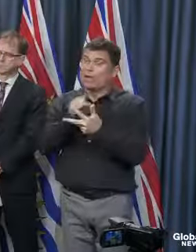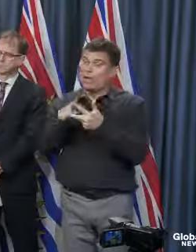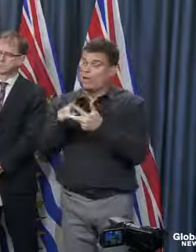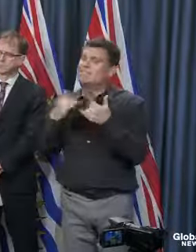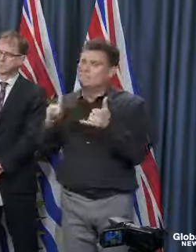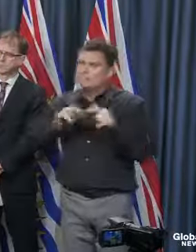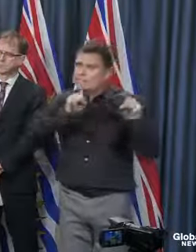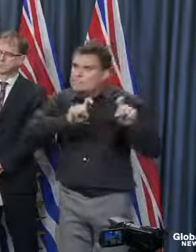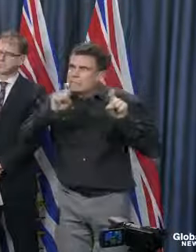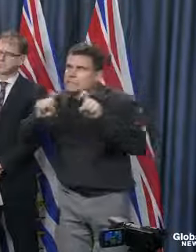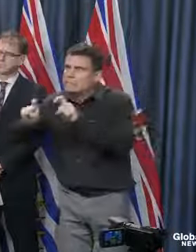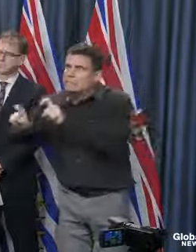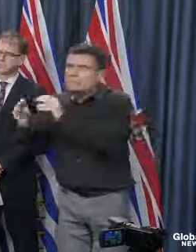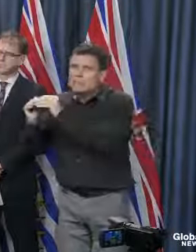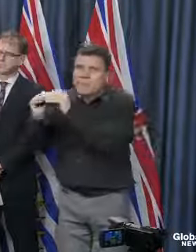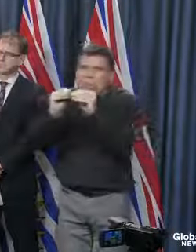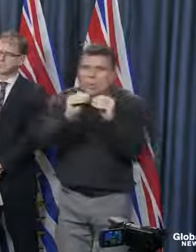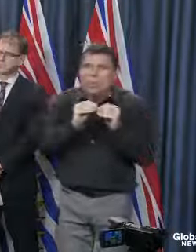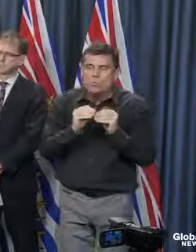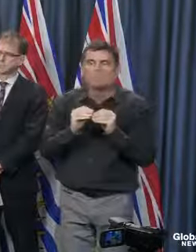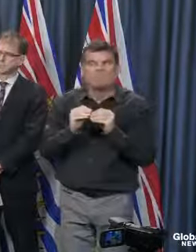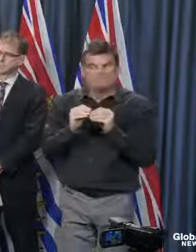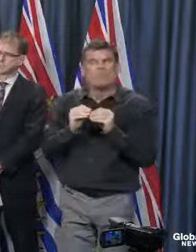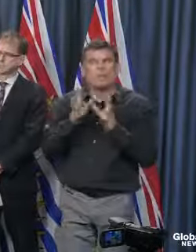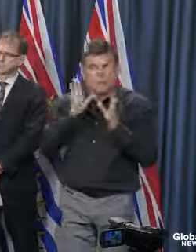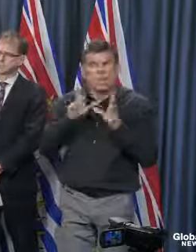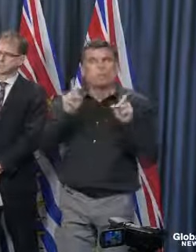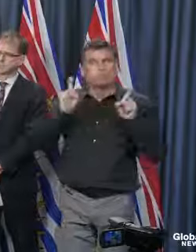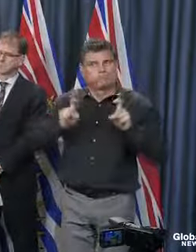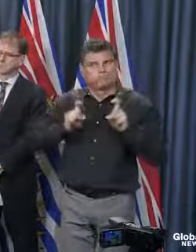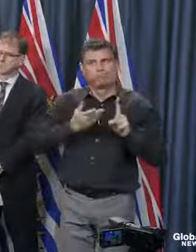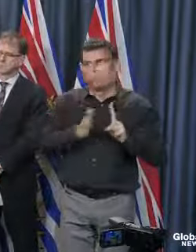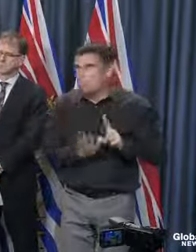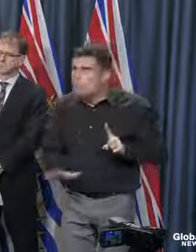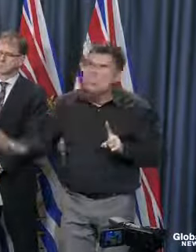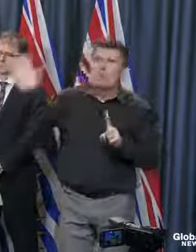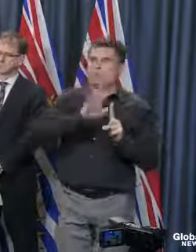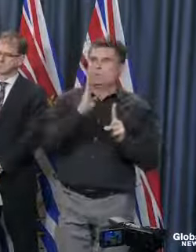and quite a lot of tests that are in the works at the moment.